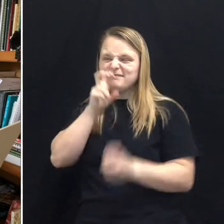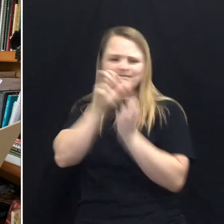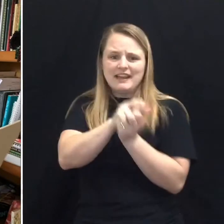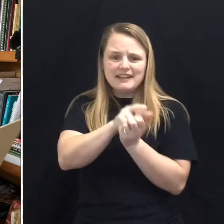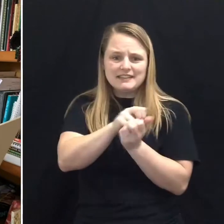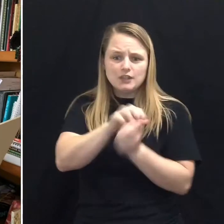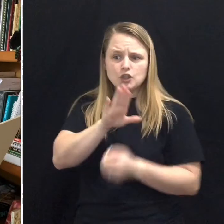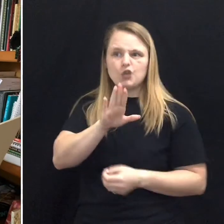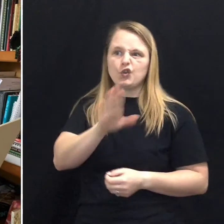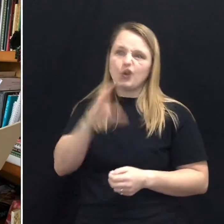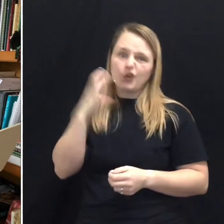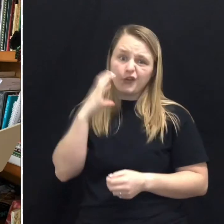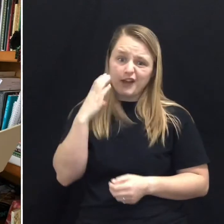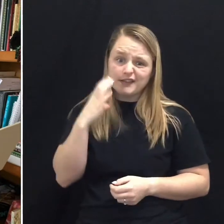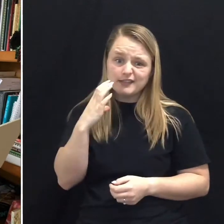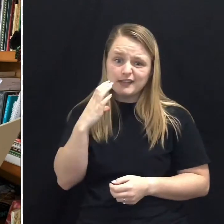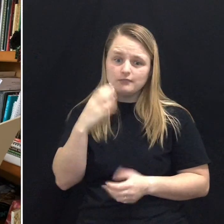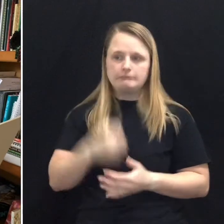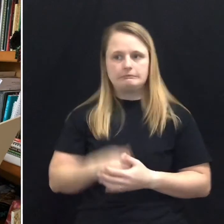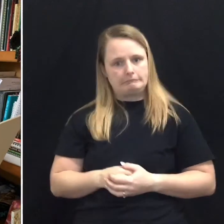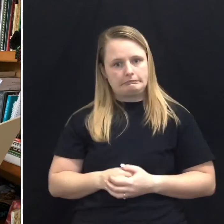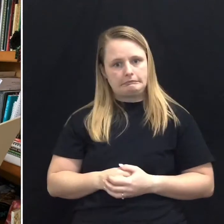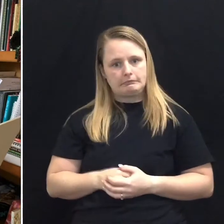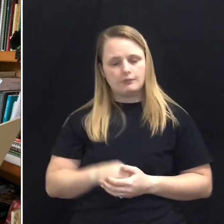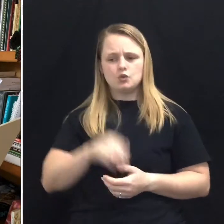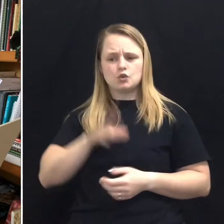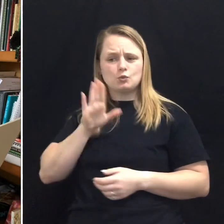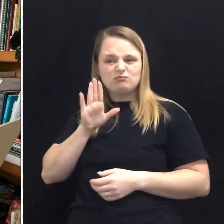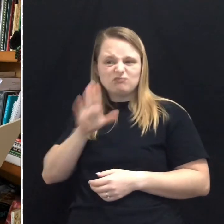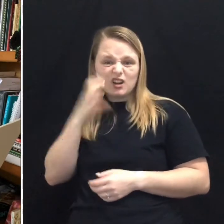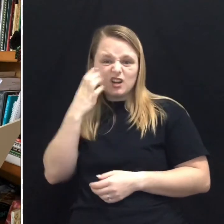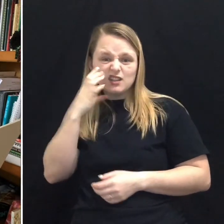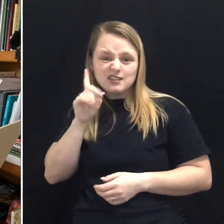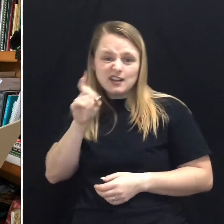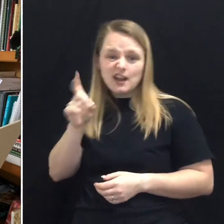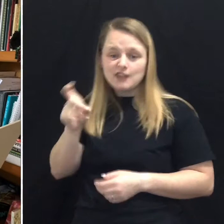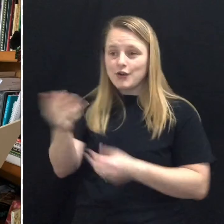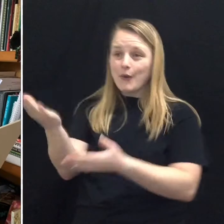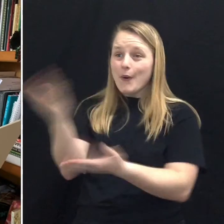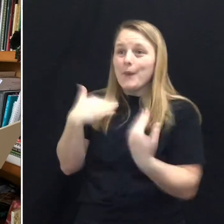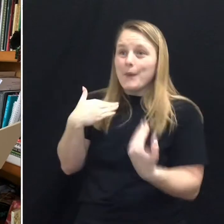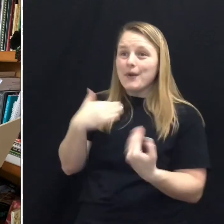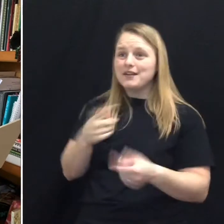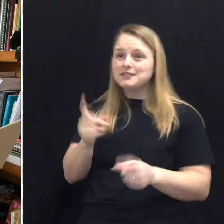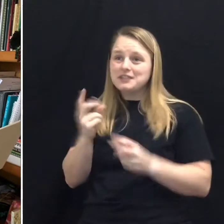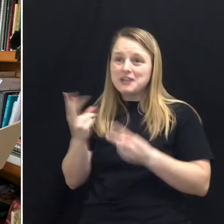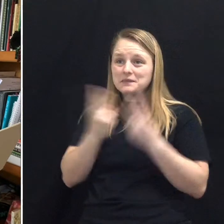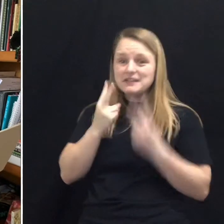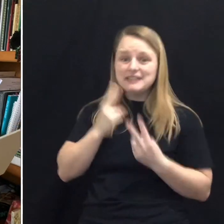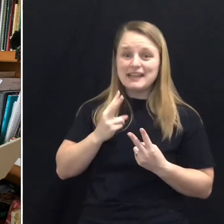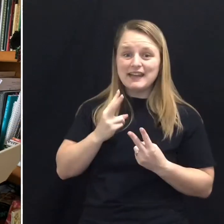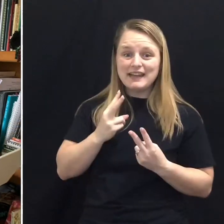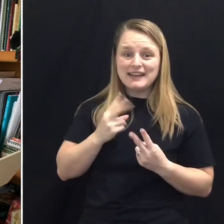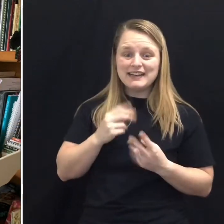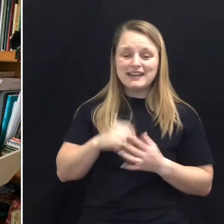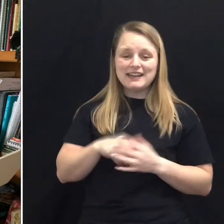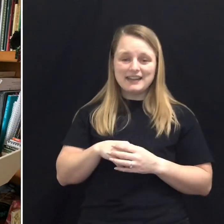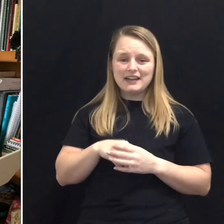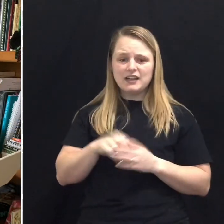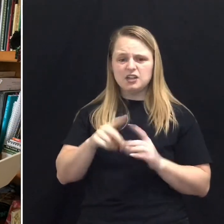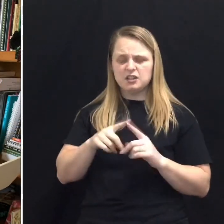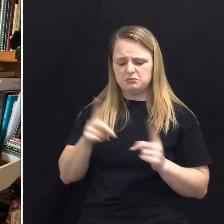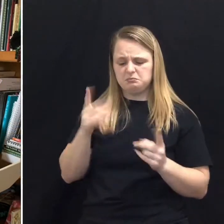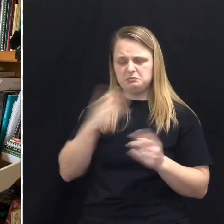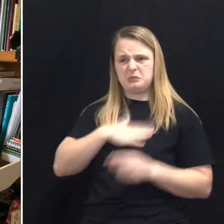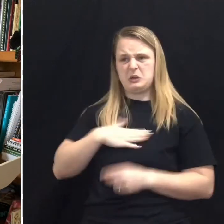an invitation to visit Eunice, she was not surprised to read, P.S. Please leave your dog